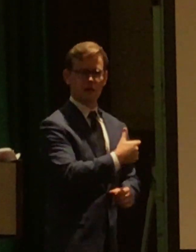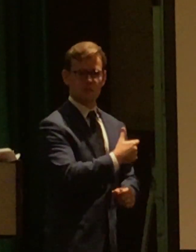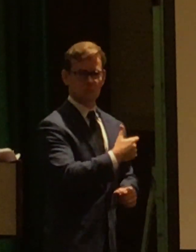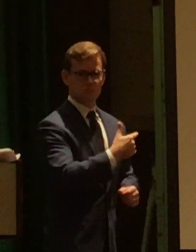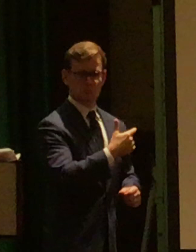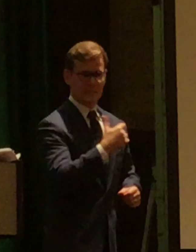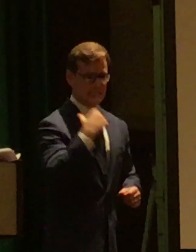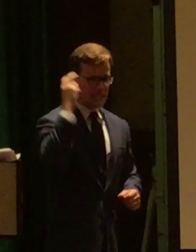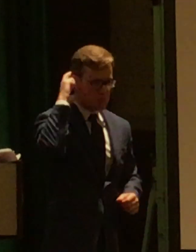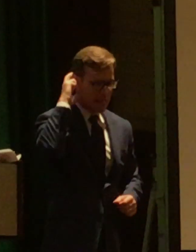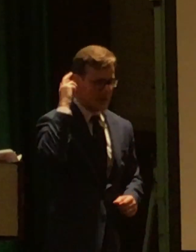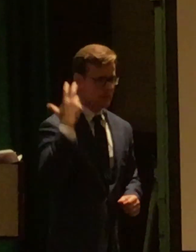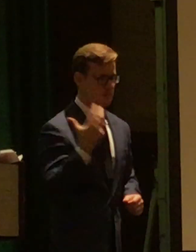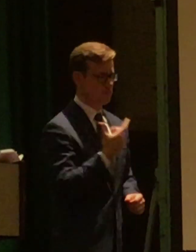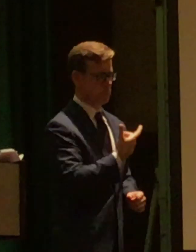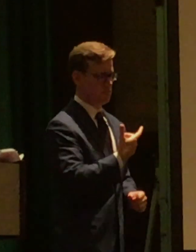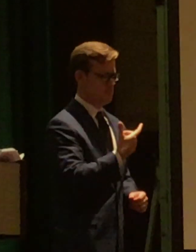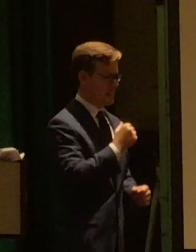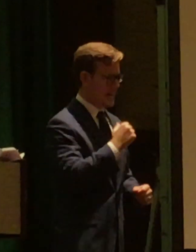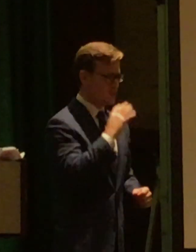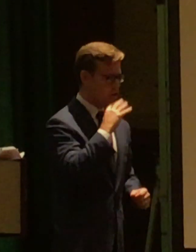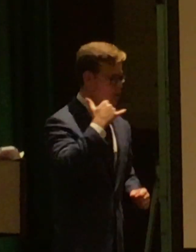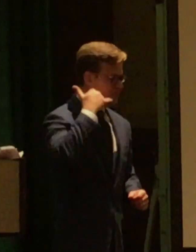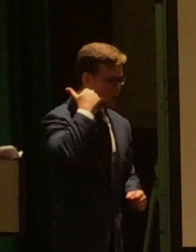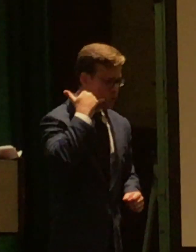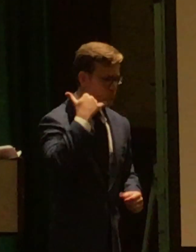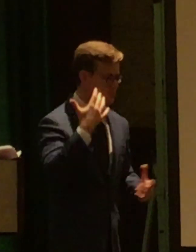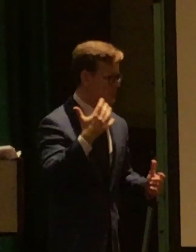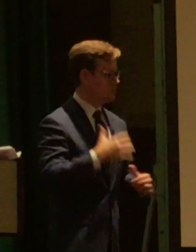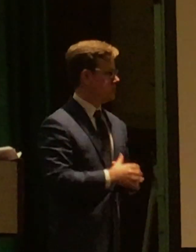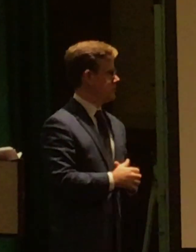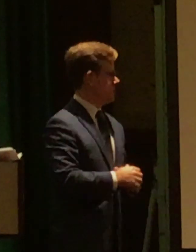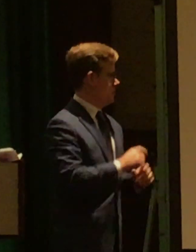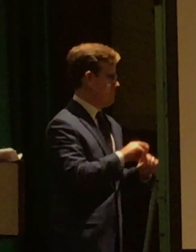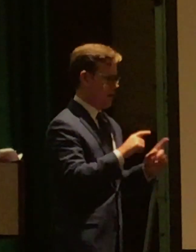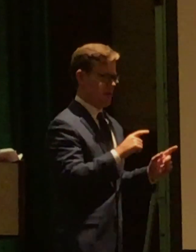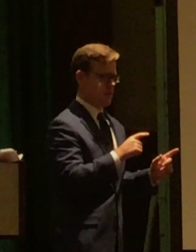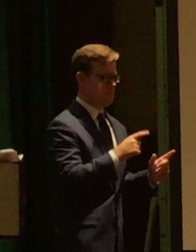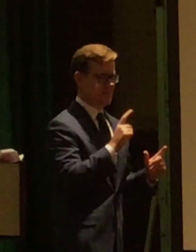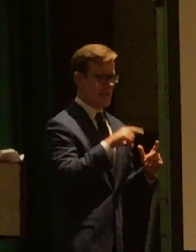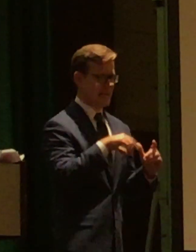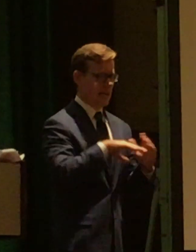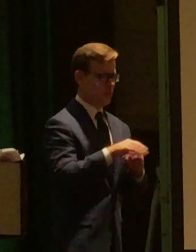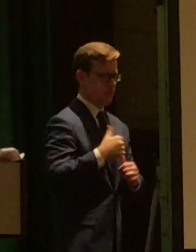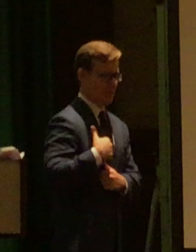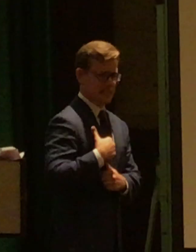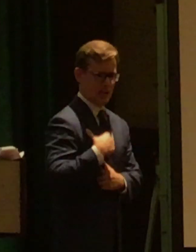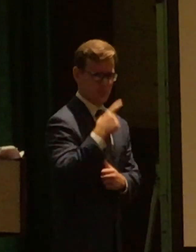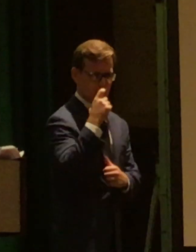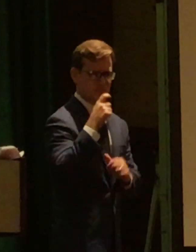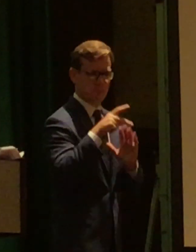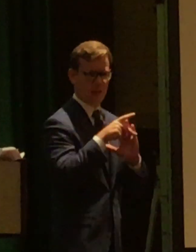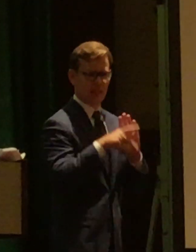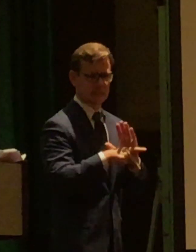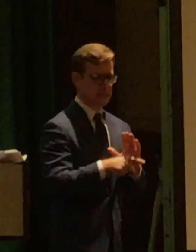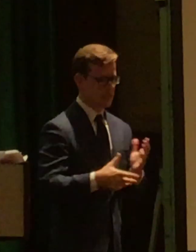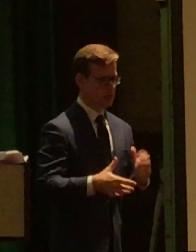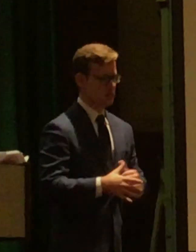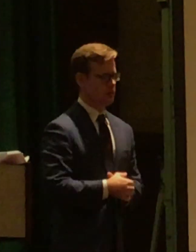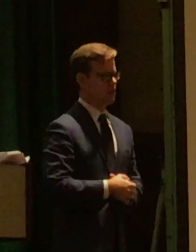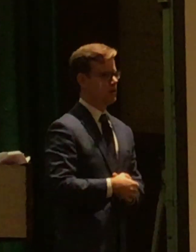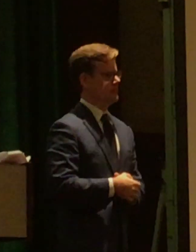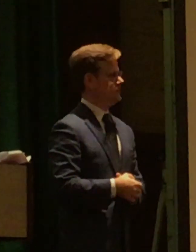Carolina. His name is Ethan, and he has a cochlear implant. He can use a phone, and he